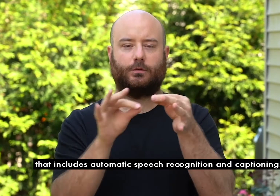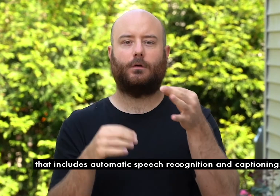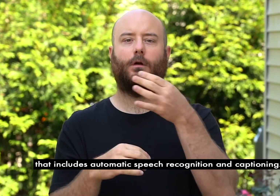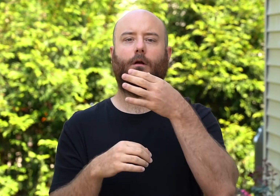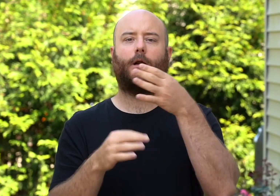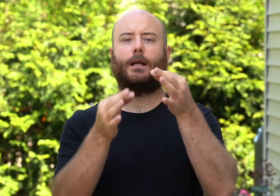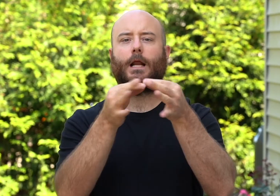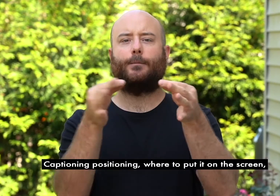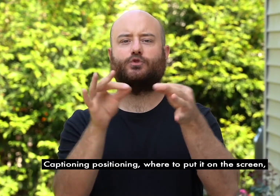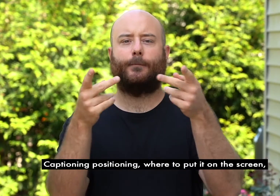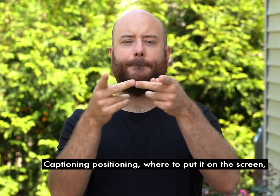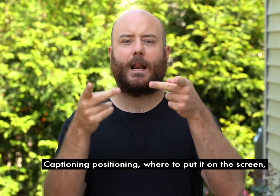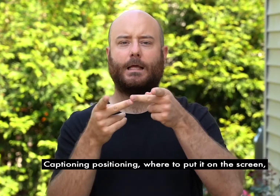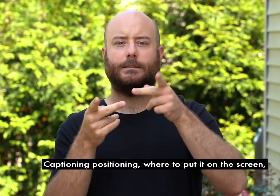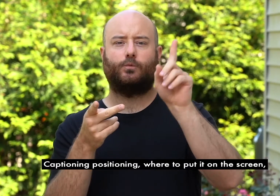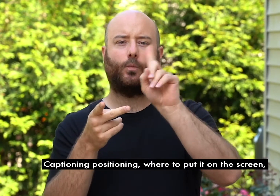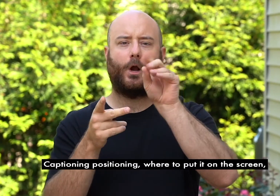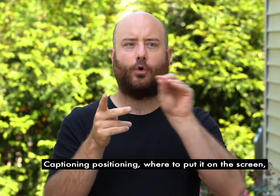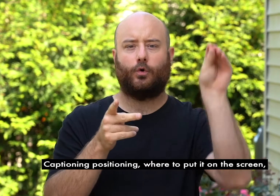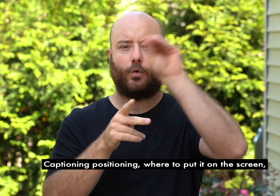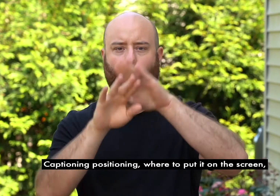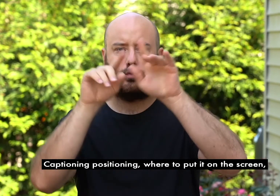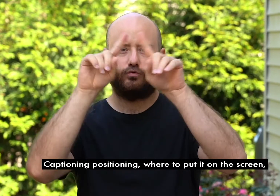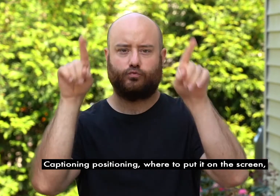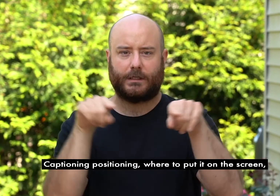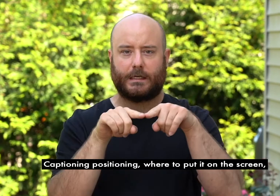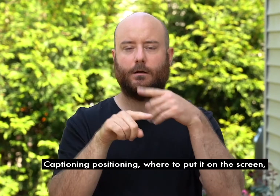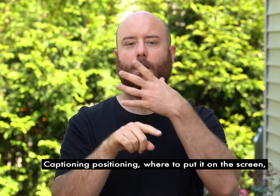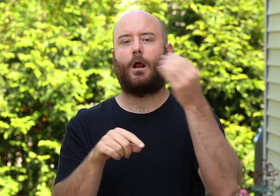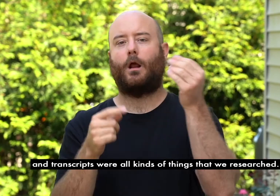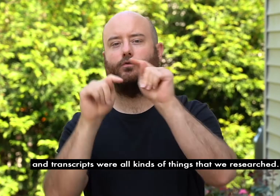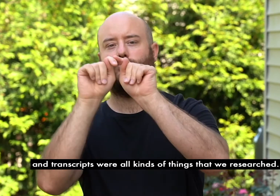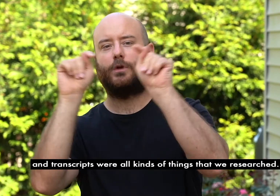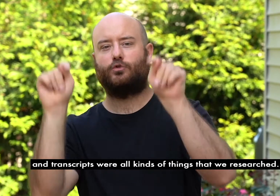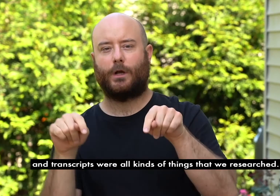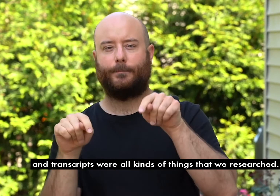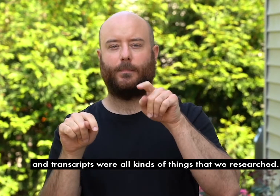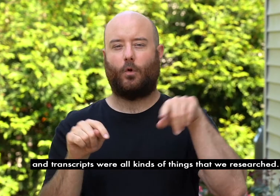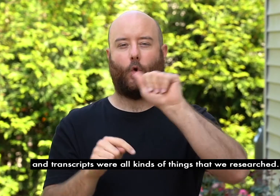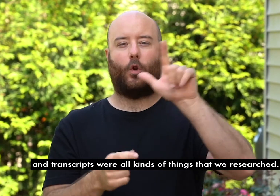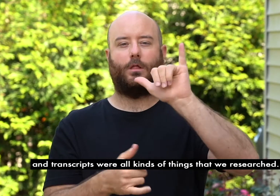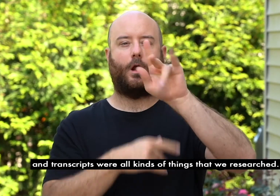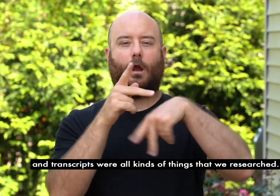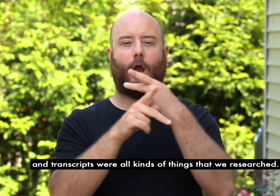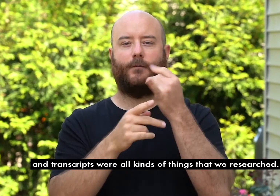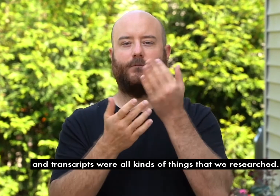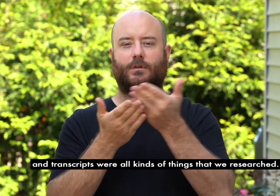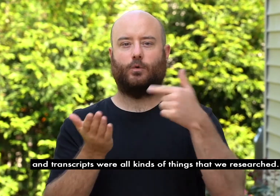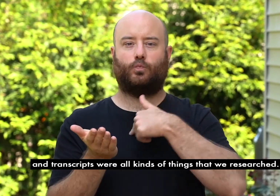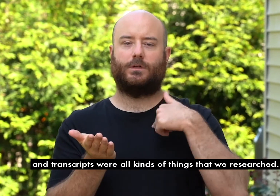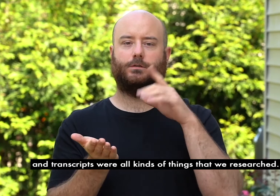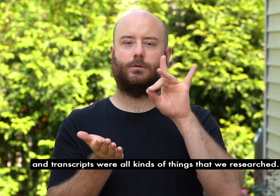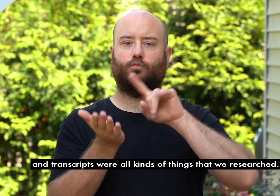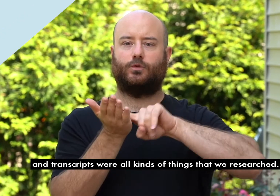captioning. Captioning positioning, where to put it on the screen, and transcripts were all kinds